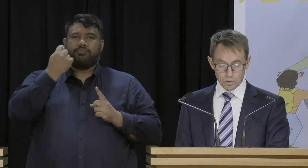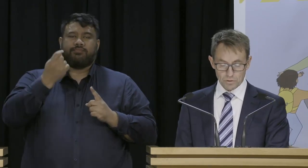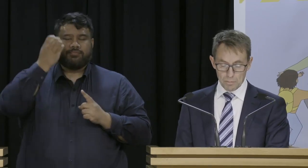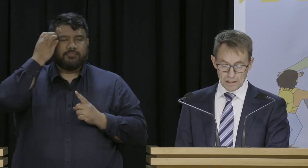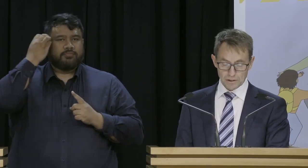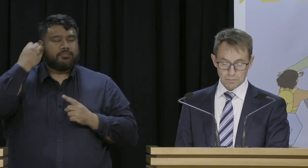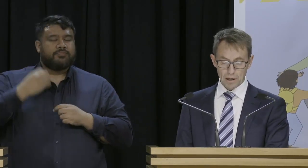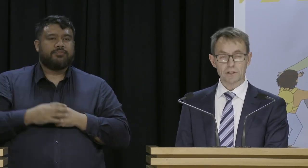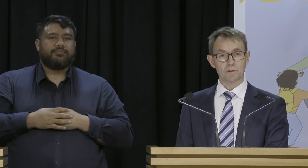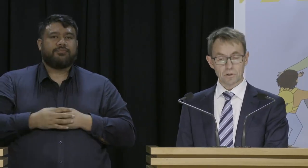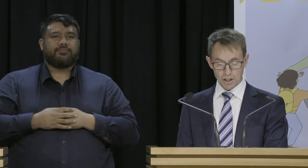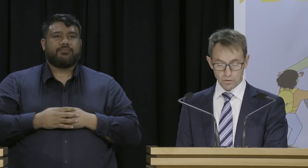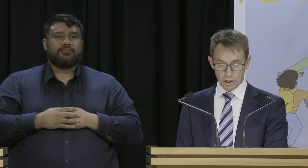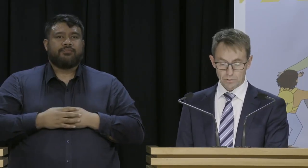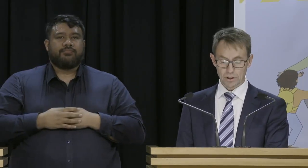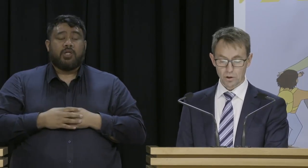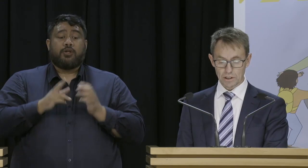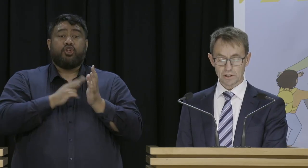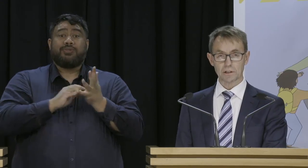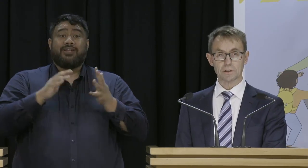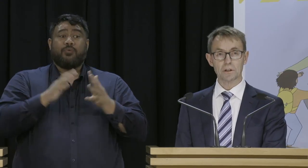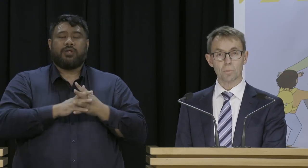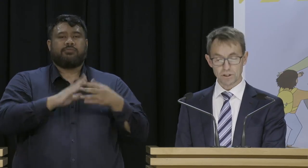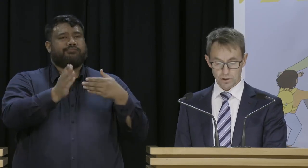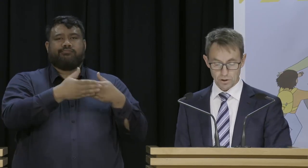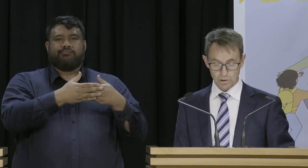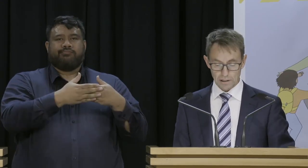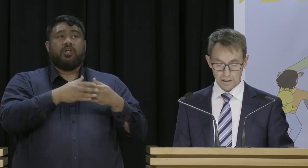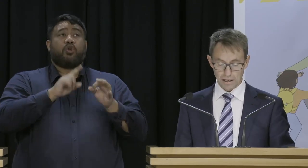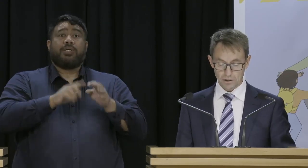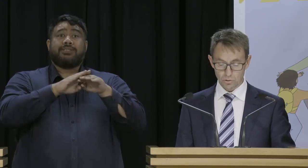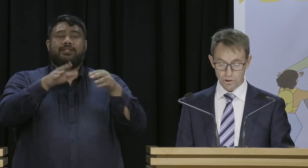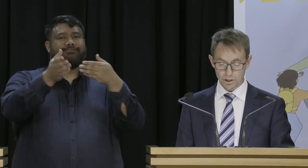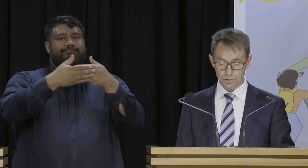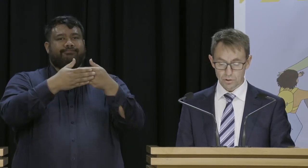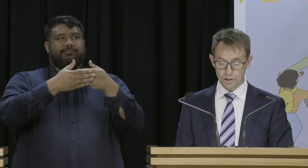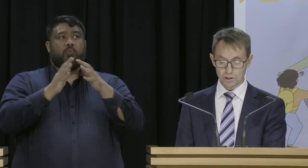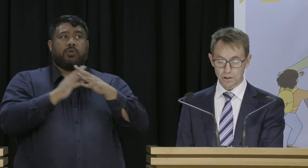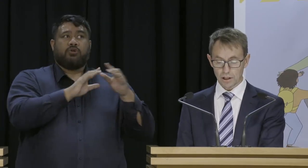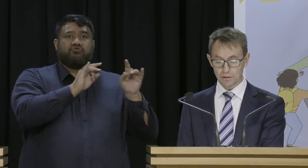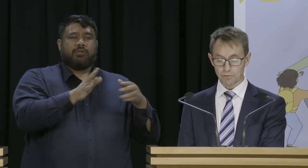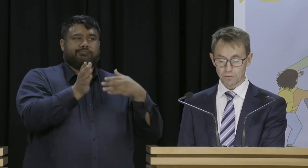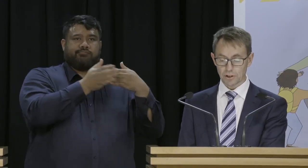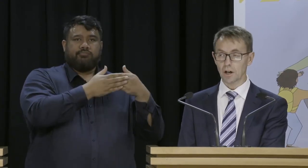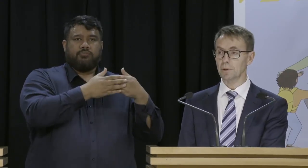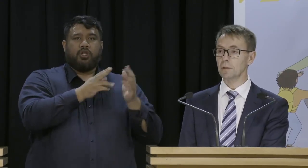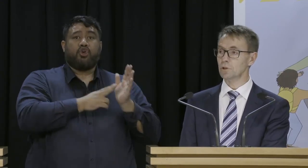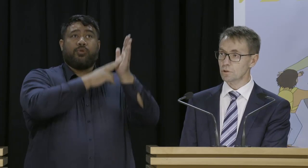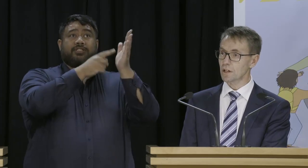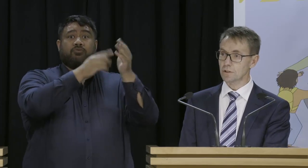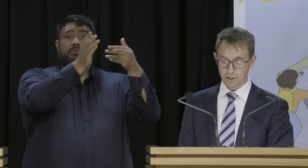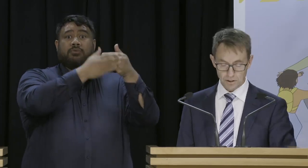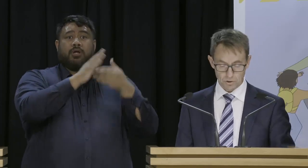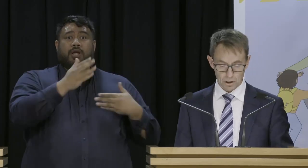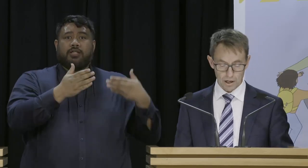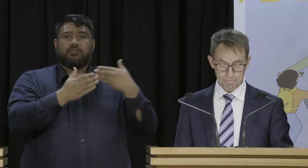travel pause remains in place for New South Wales, Queensland, Western Australia and Northern Territories until 11:59 p.m.